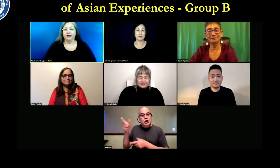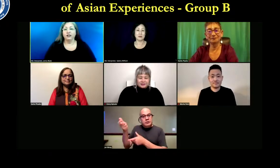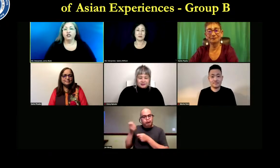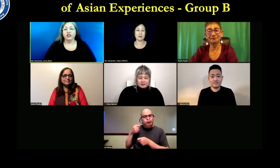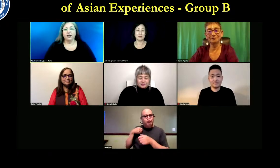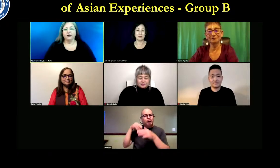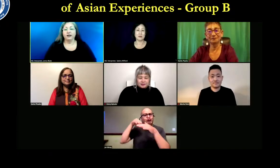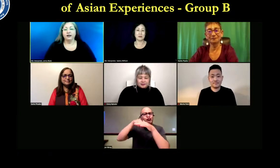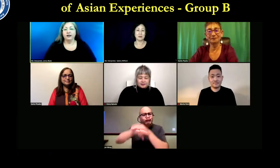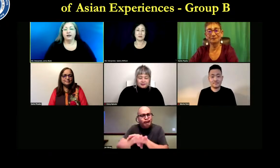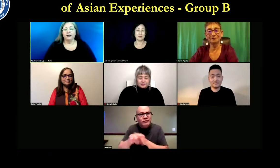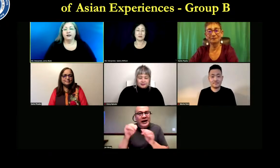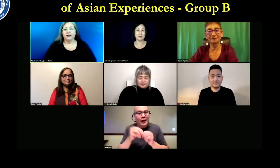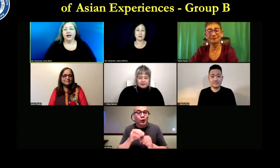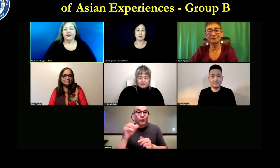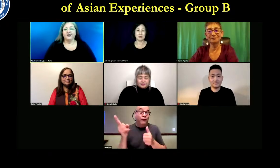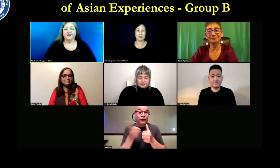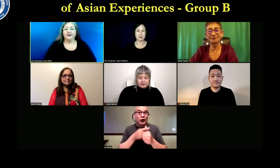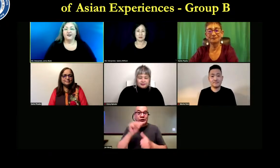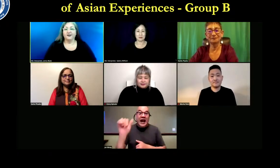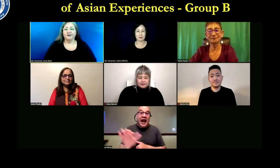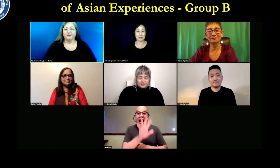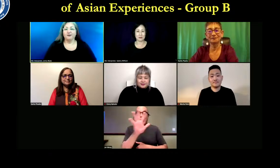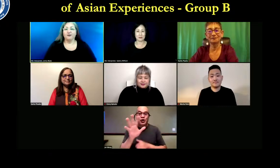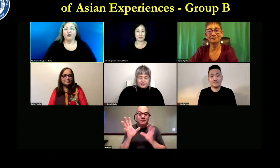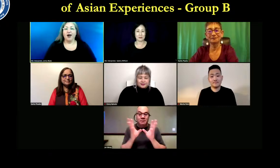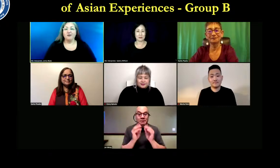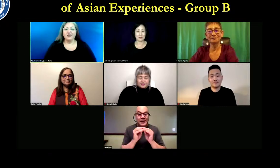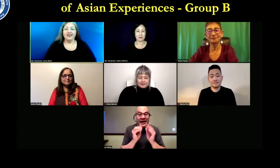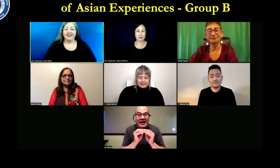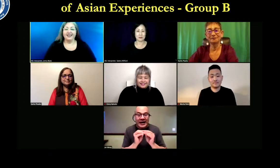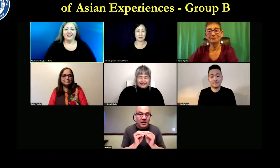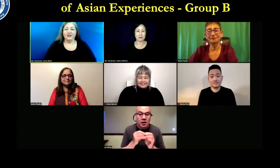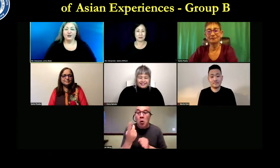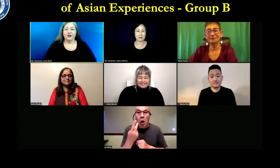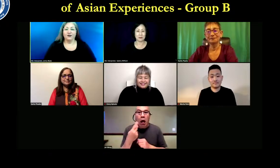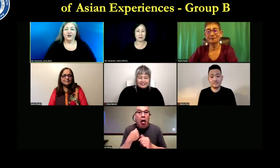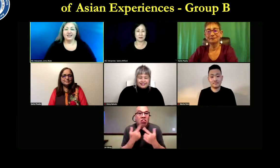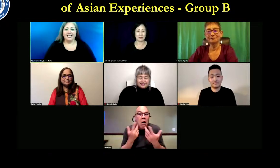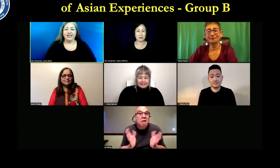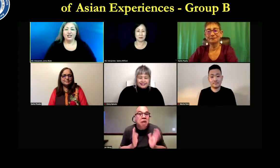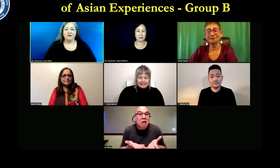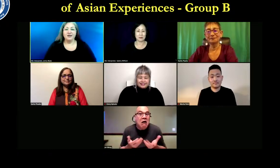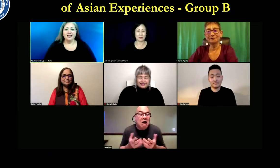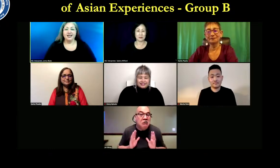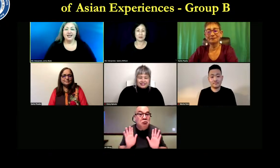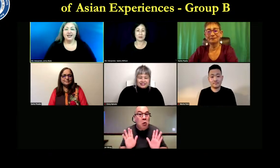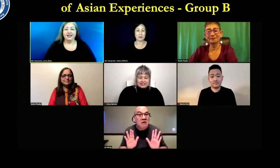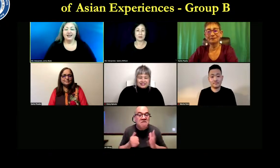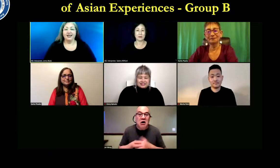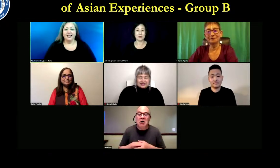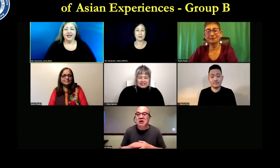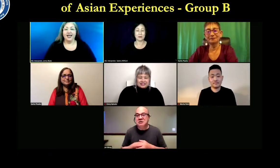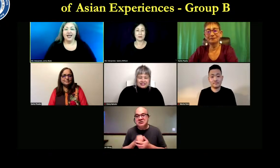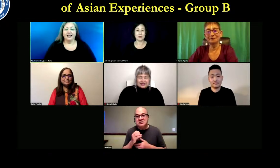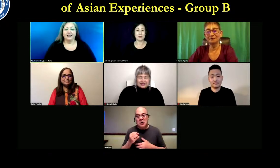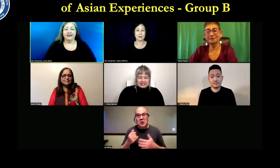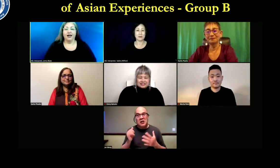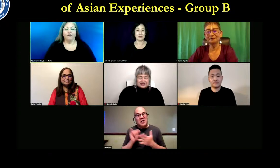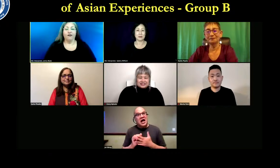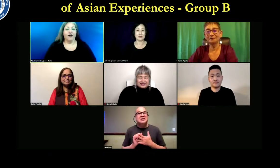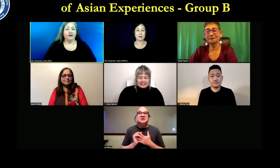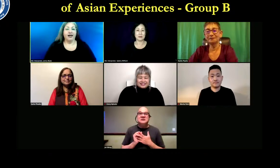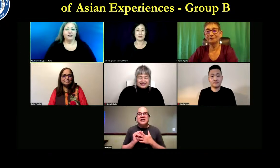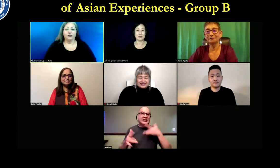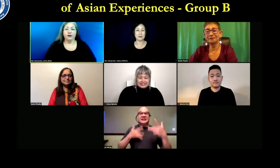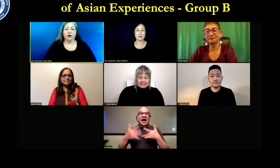named Sharon, kind of brought me into the first Asian meeting, and